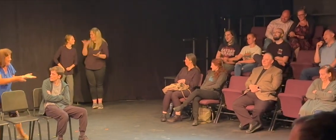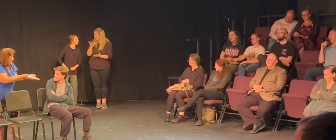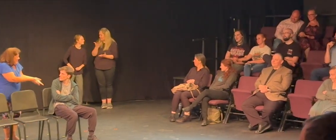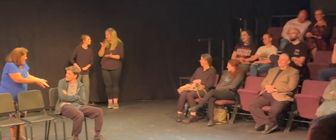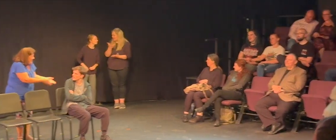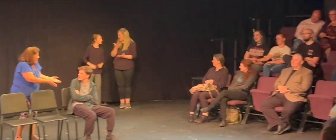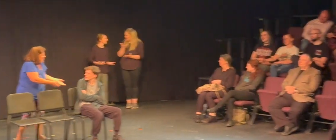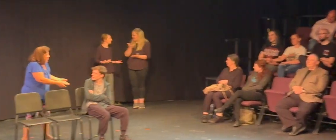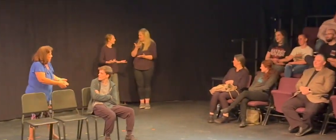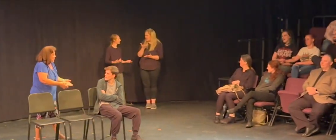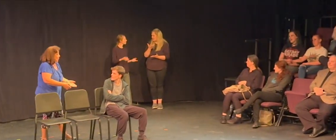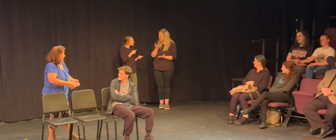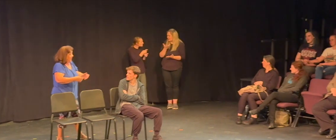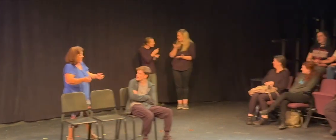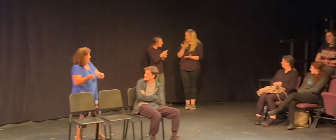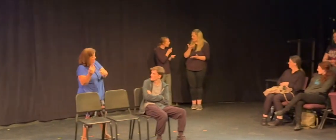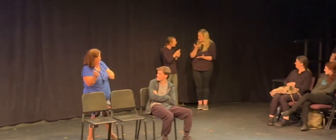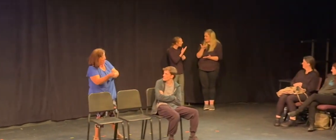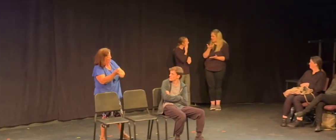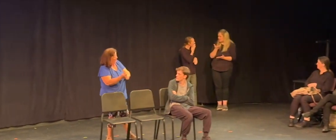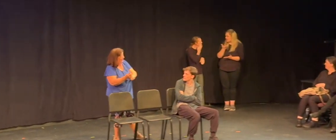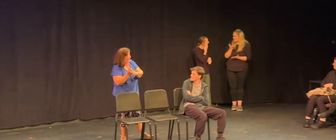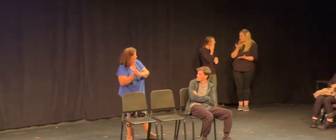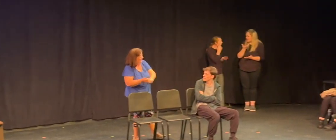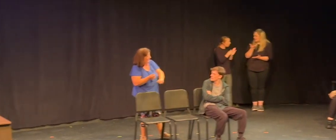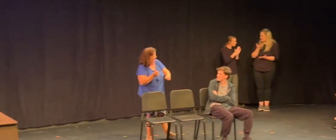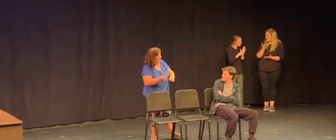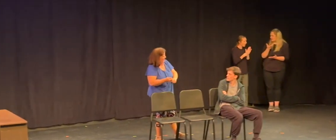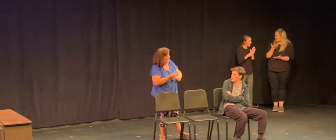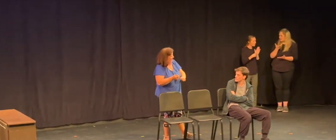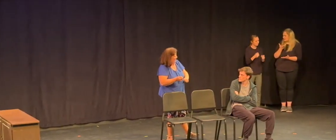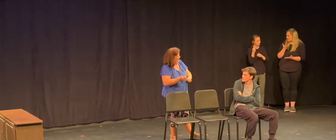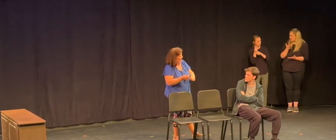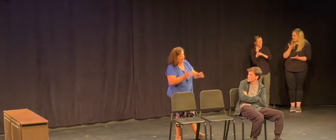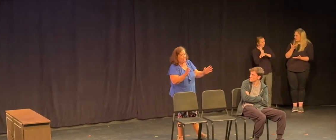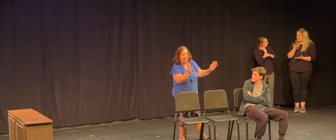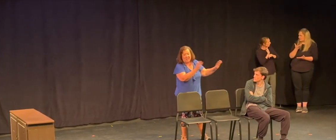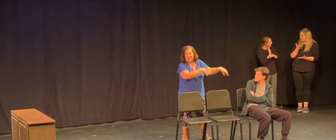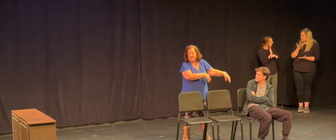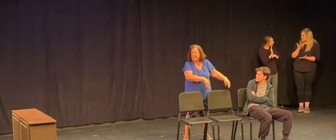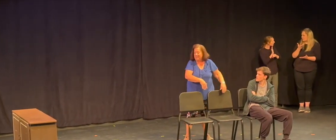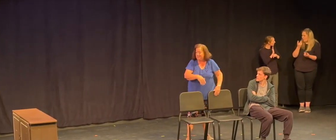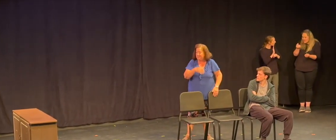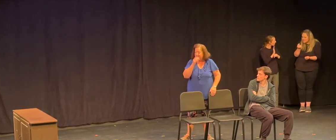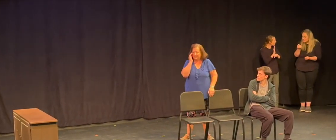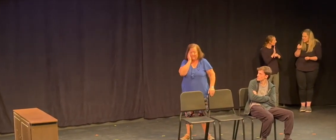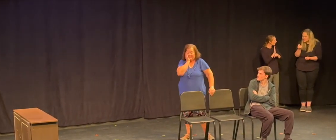What? Just a little joke, you know, like in baseball. What? Never mind.